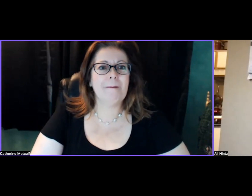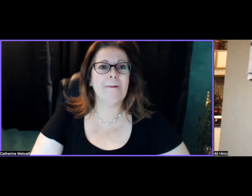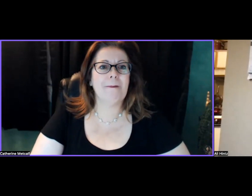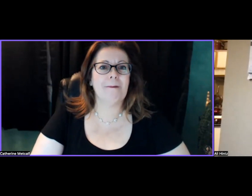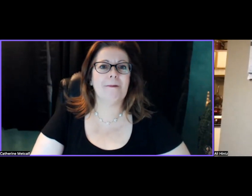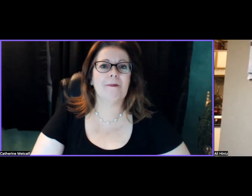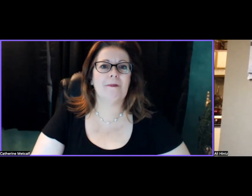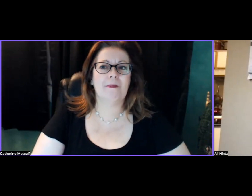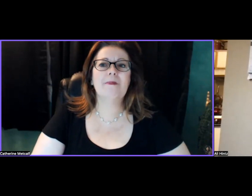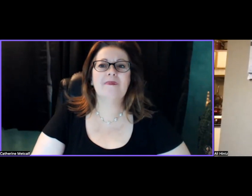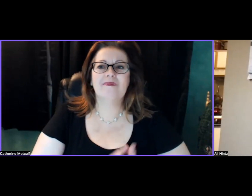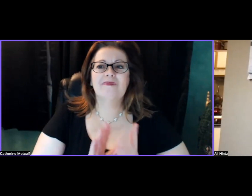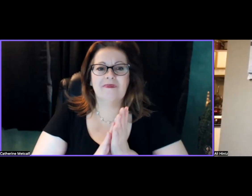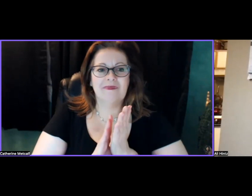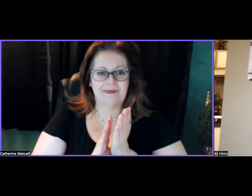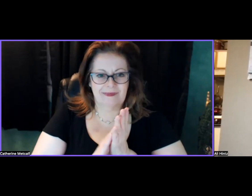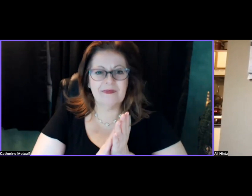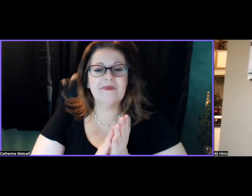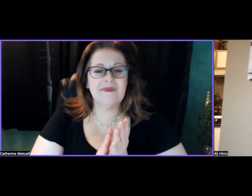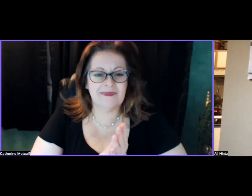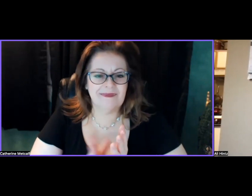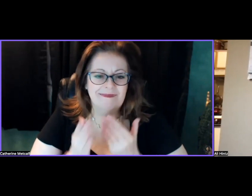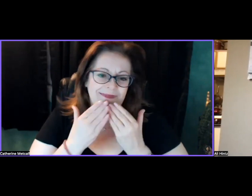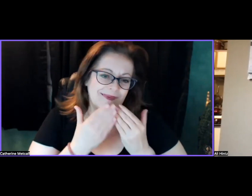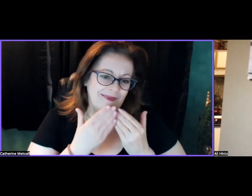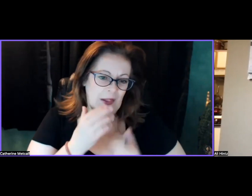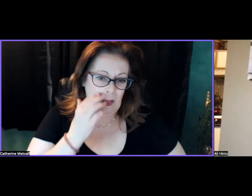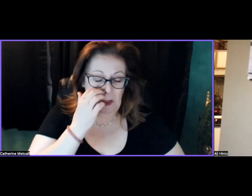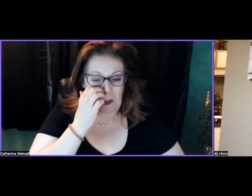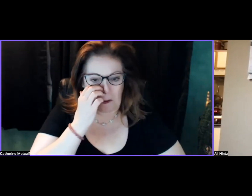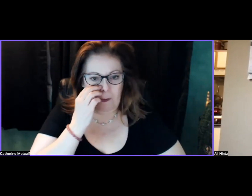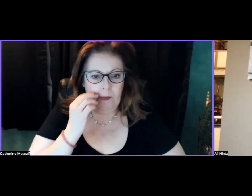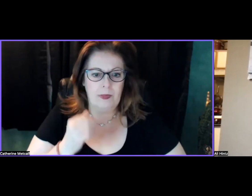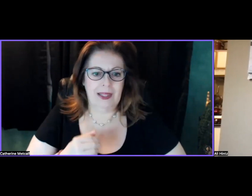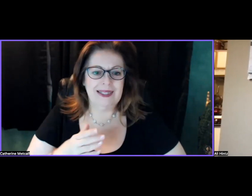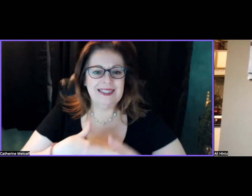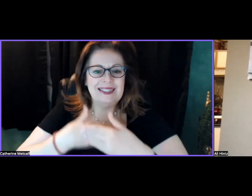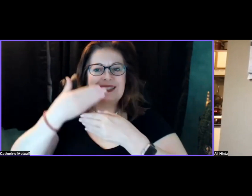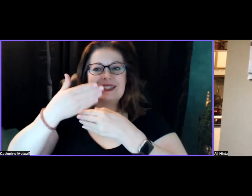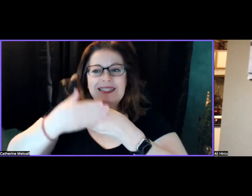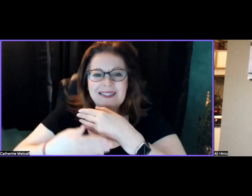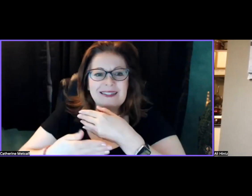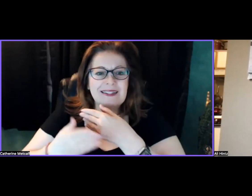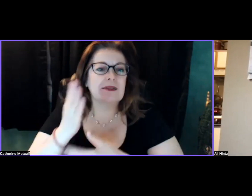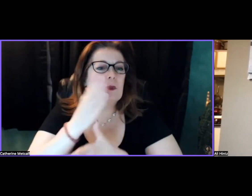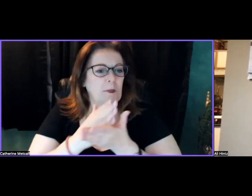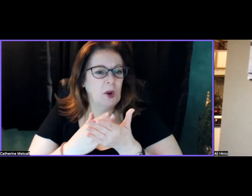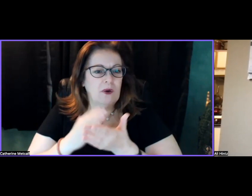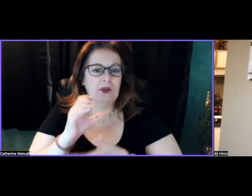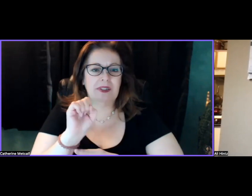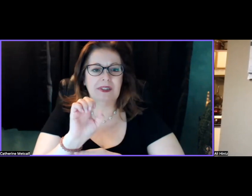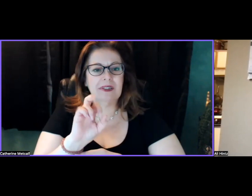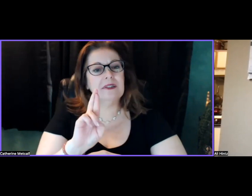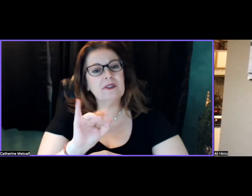Thank you. Okay, next one is part of a series. I call it Tomato Series because it follows